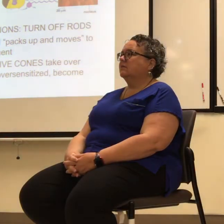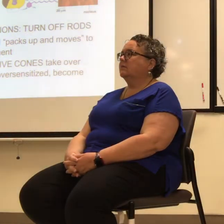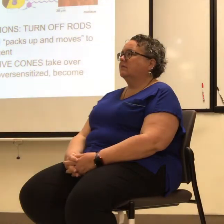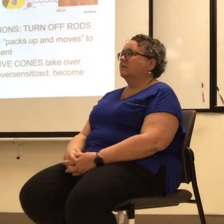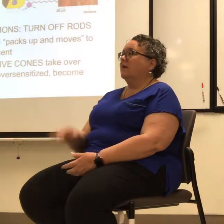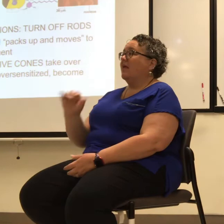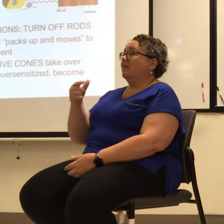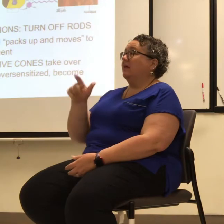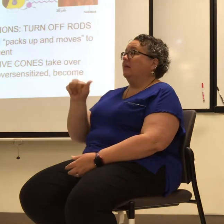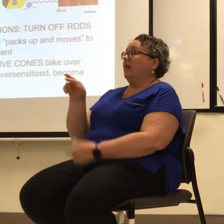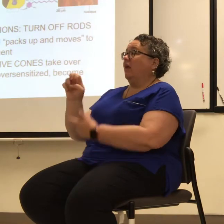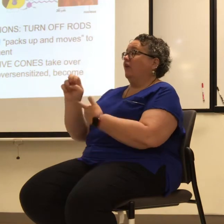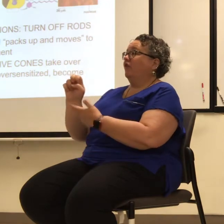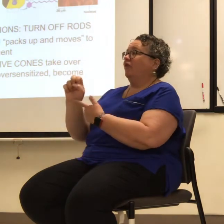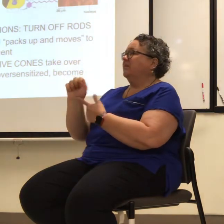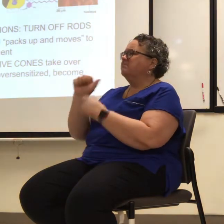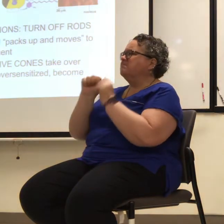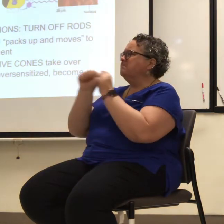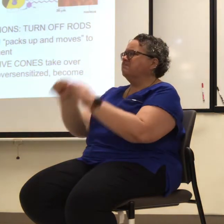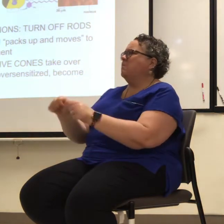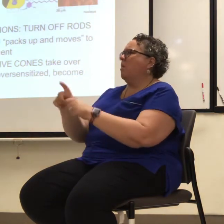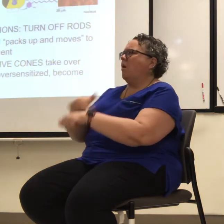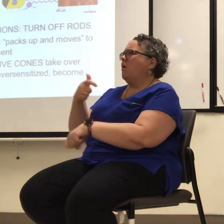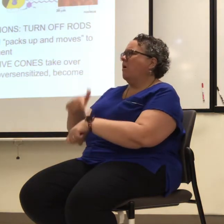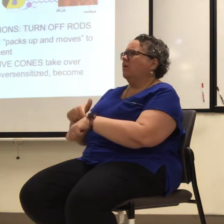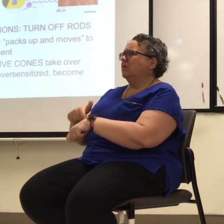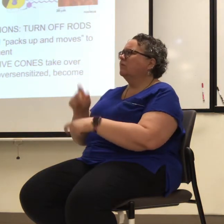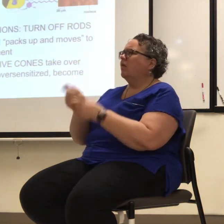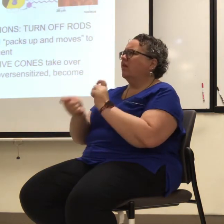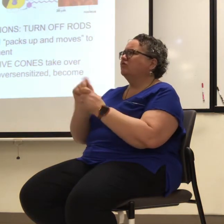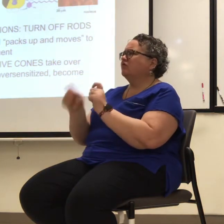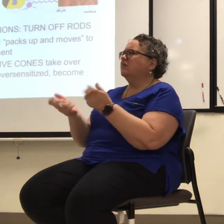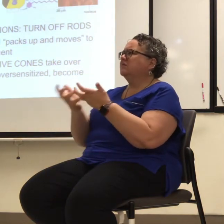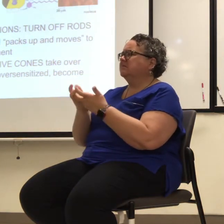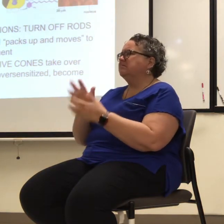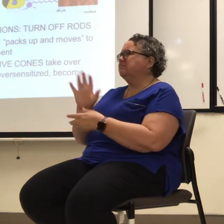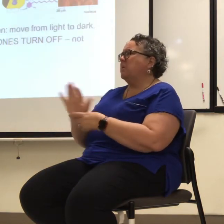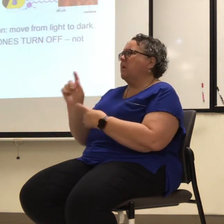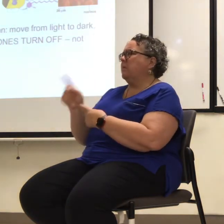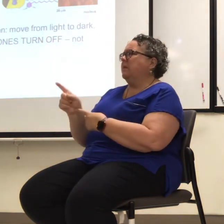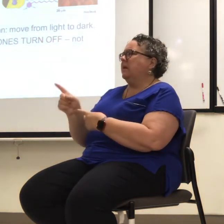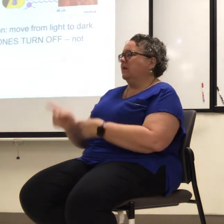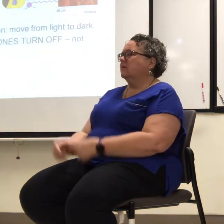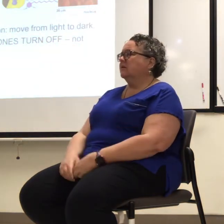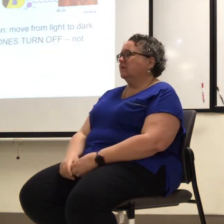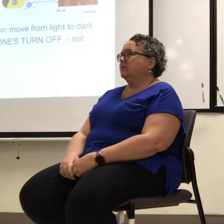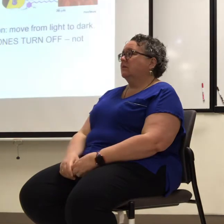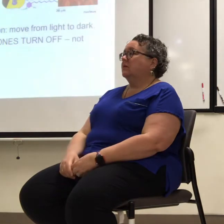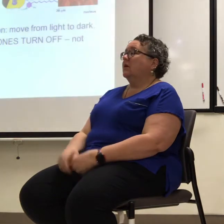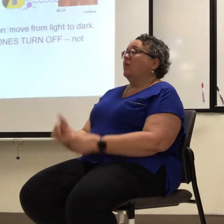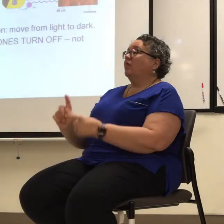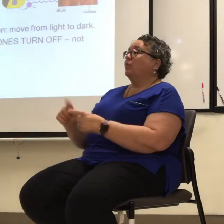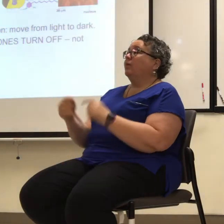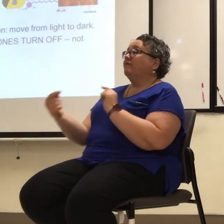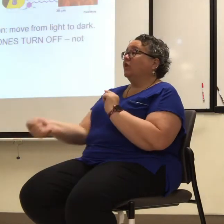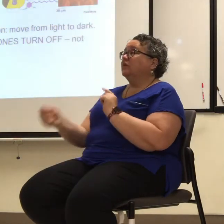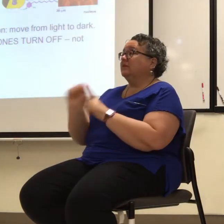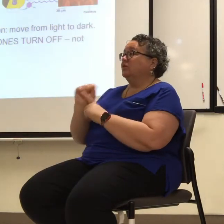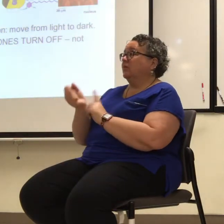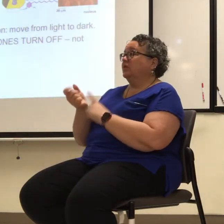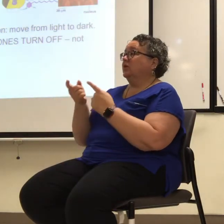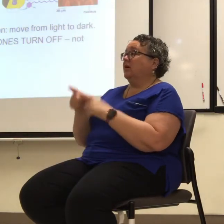That glare doesn't last too long. You adjust after about a minute. The reverse situation is when you go